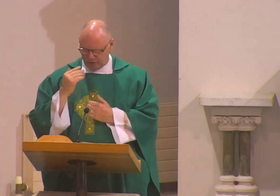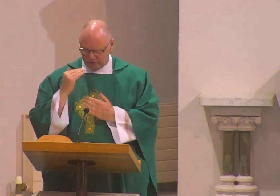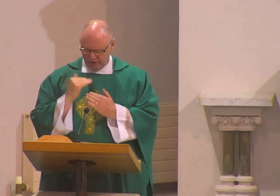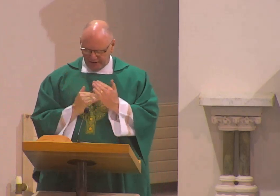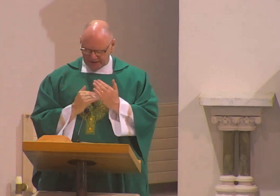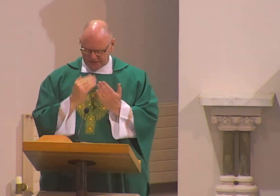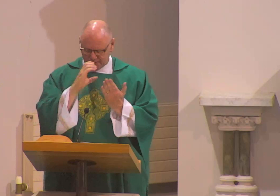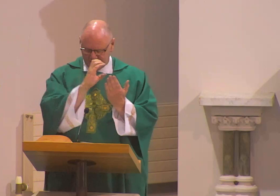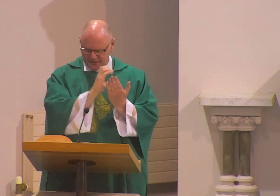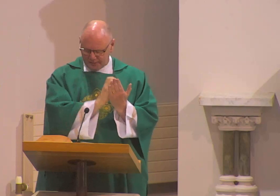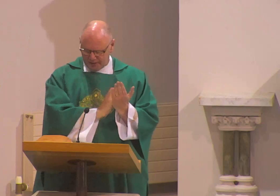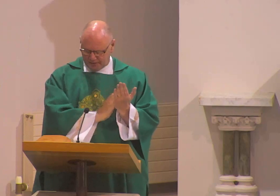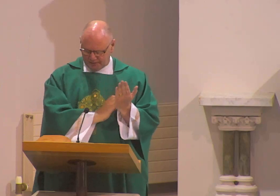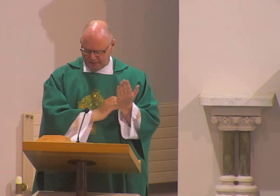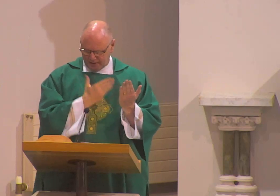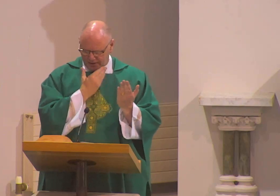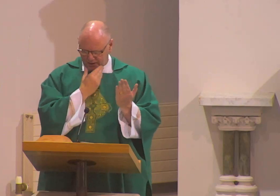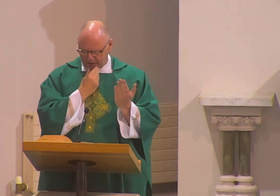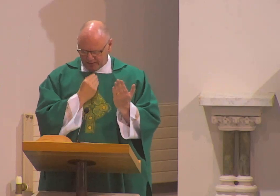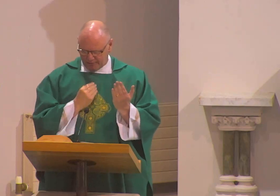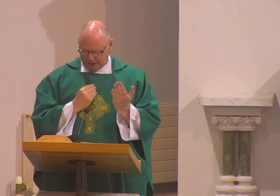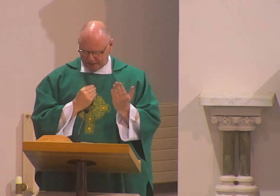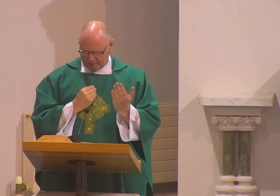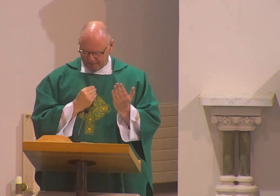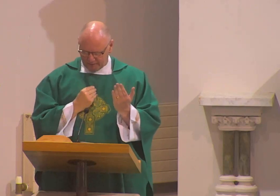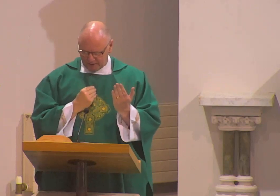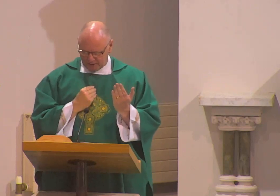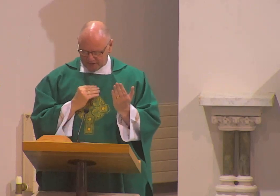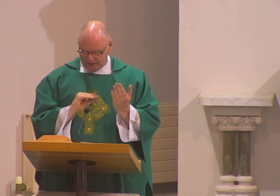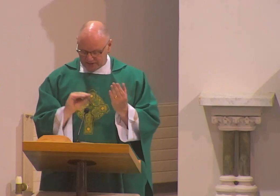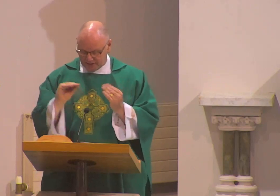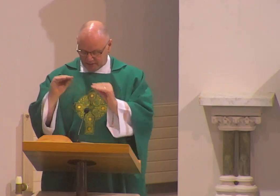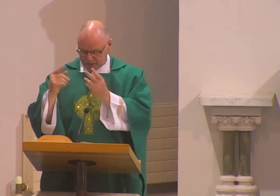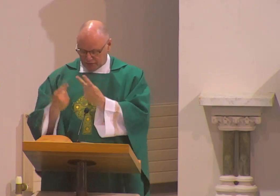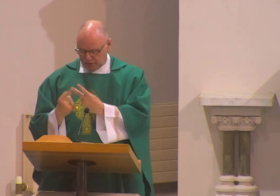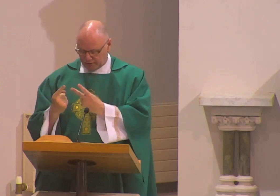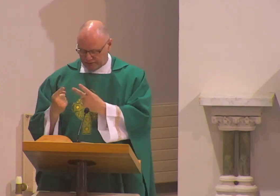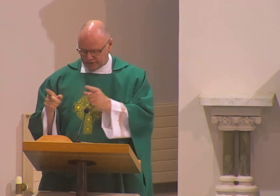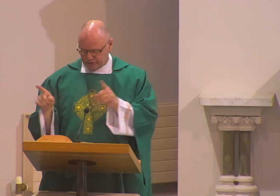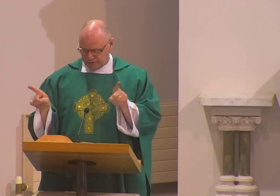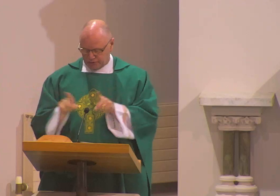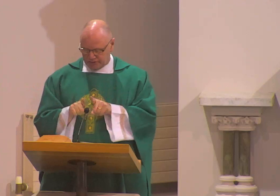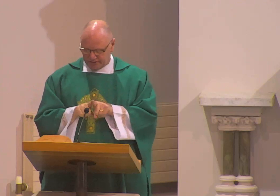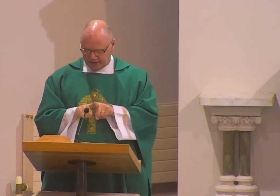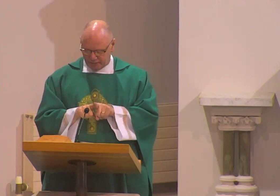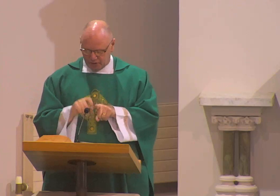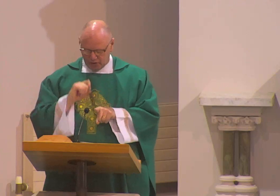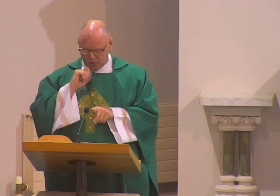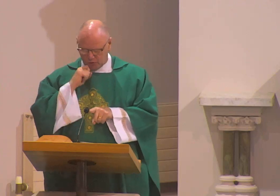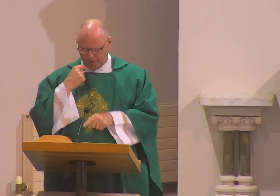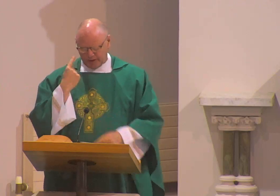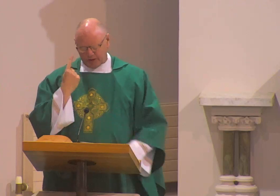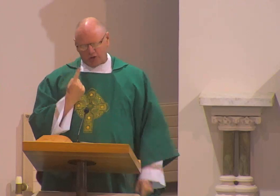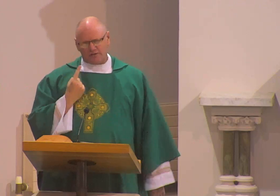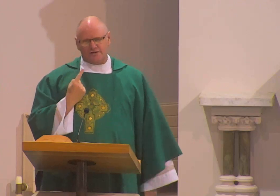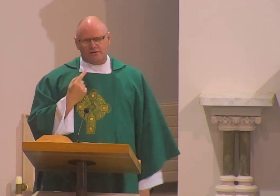one of the least of these commandments, that man, and teaches them to others to do the same, will